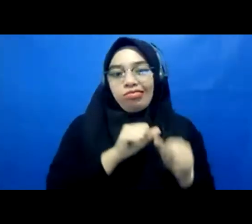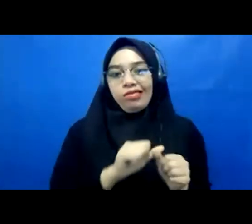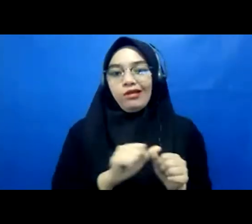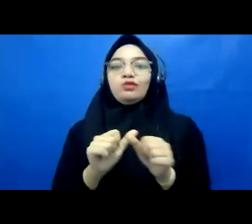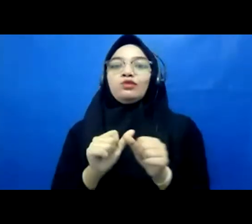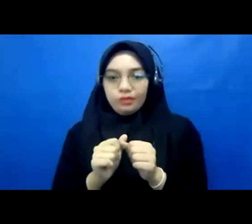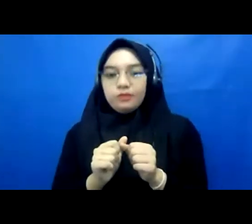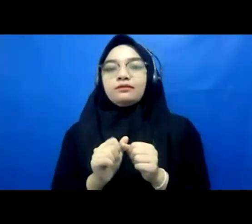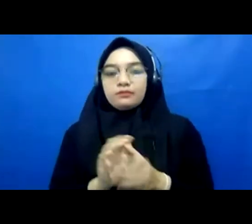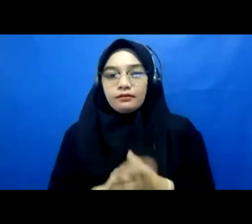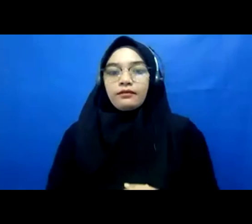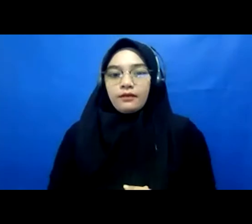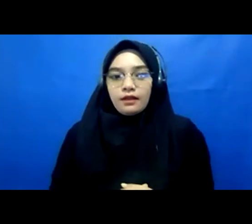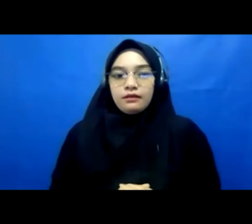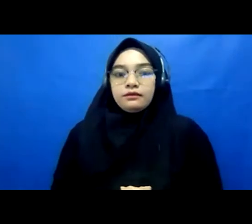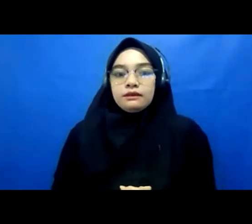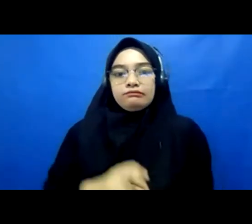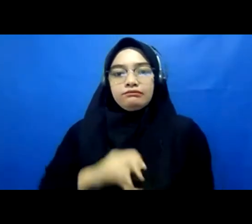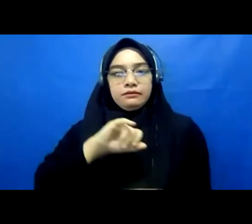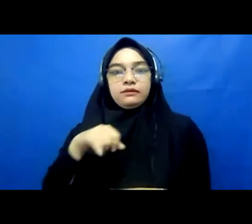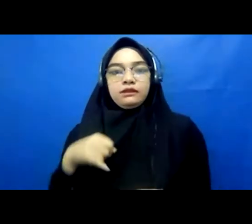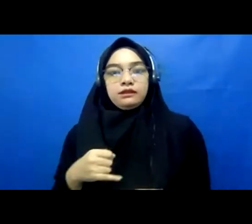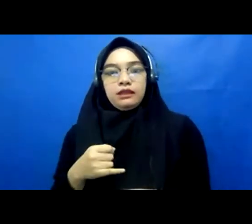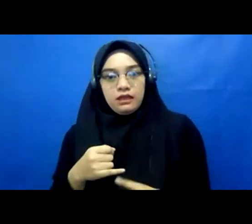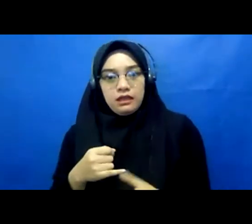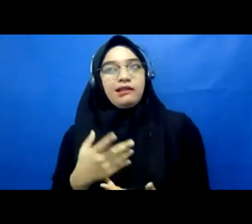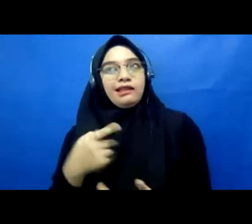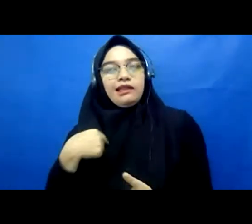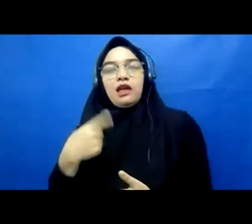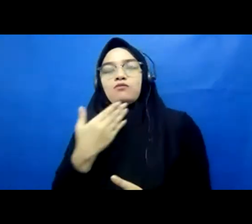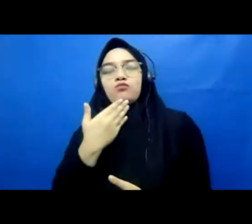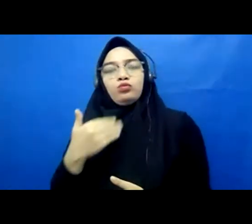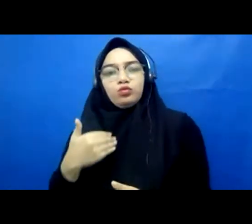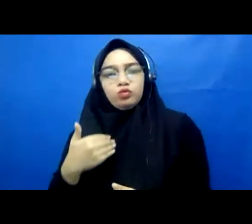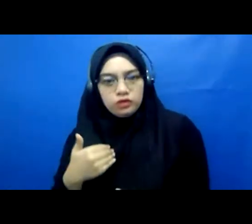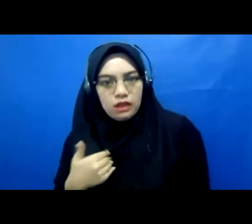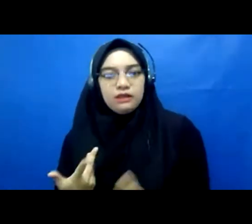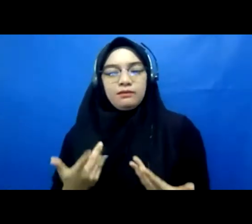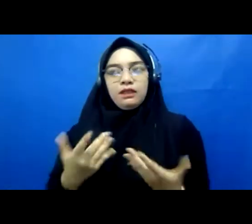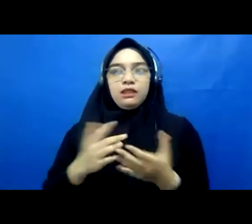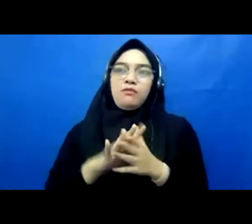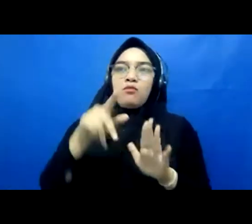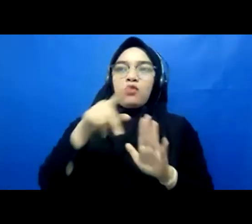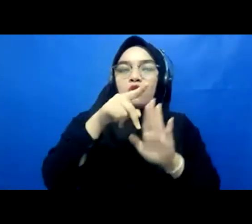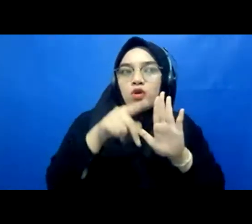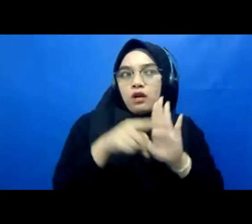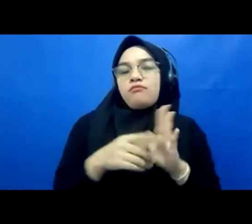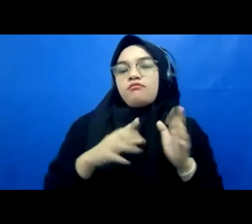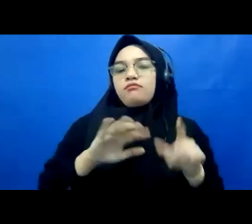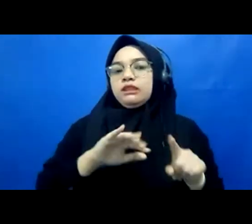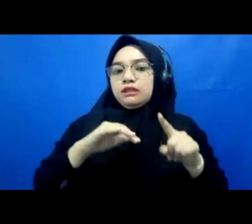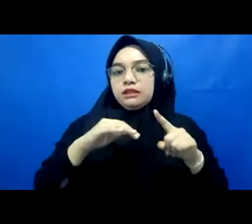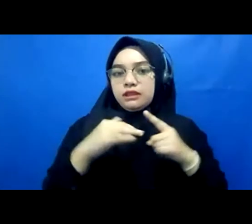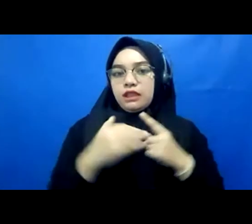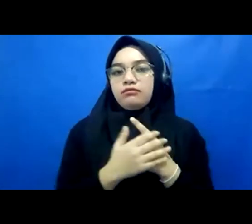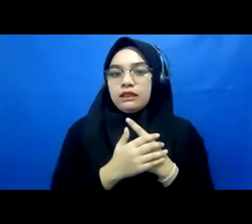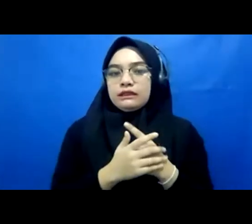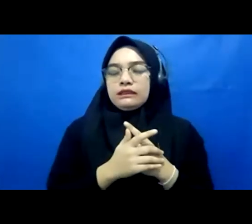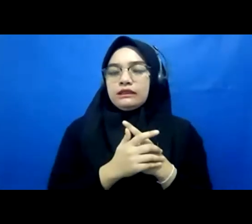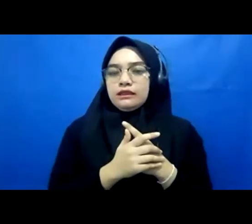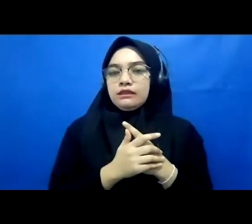of people with disability in our community. So the community program is a different risk program,